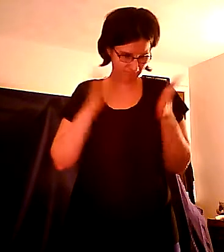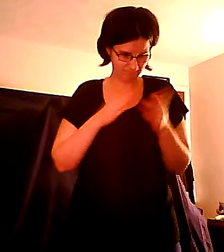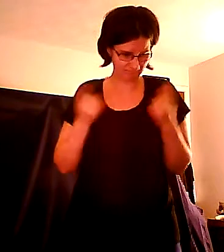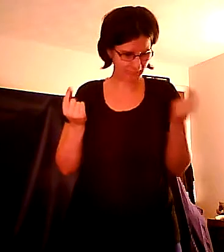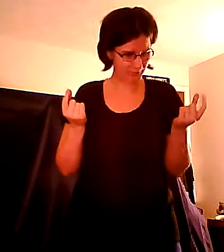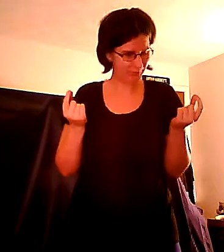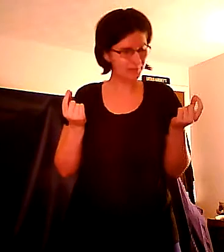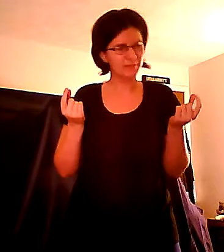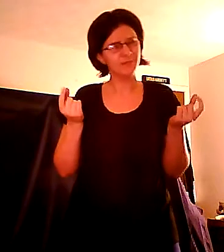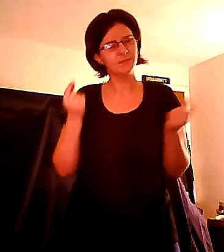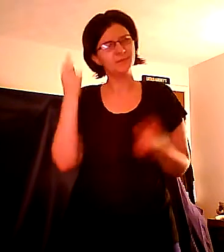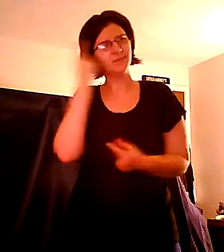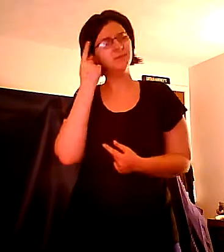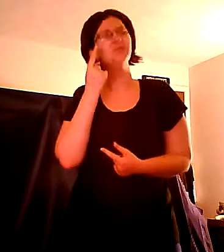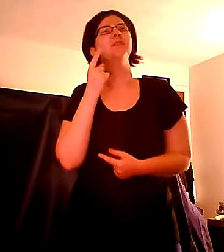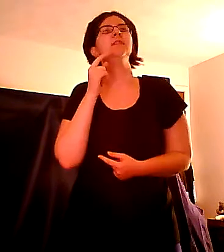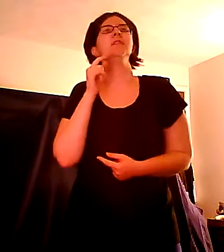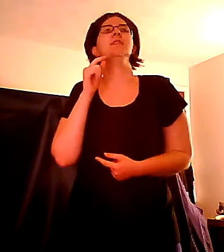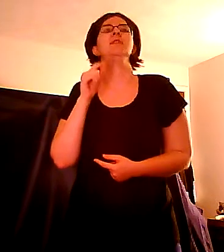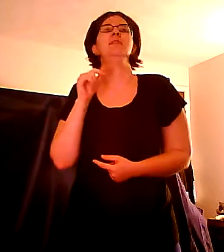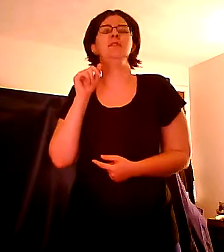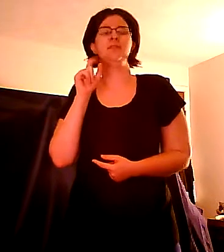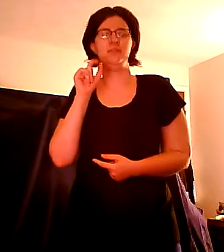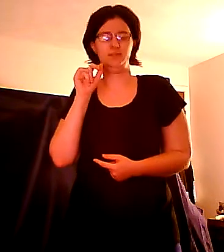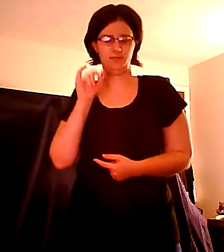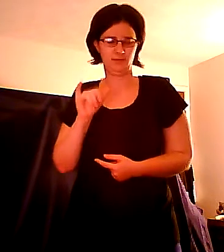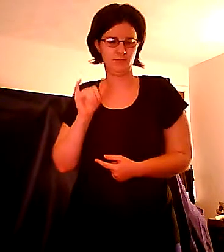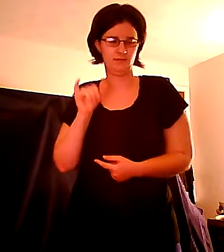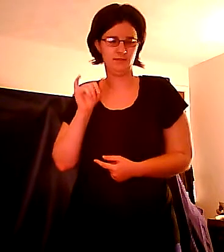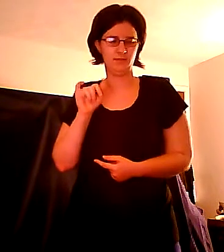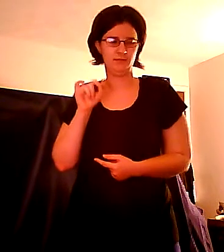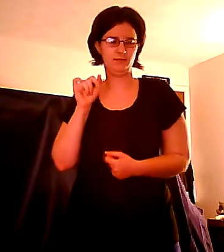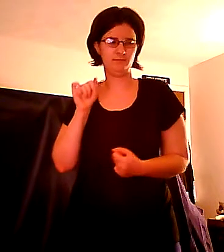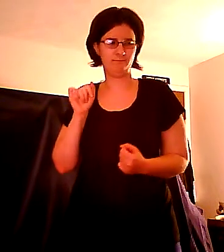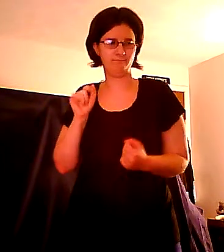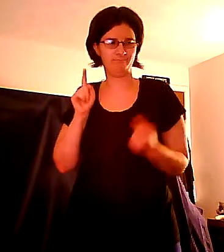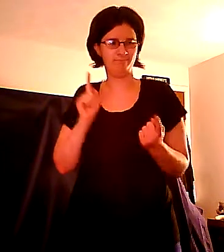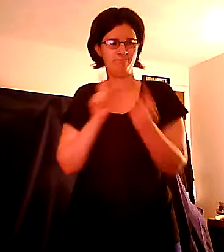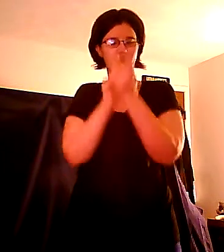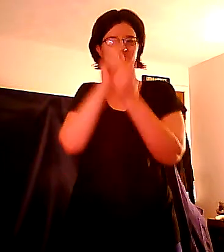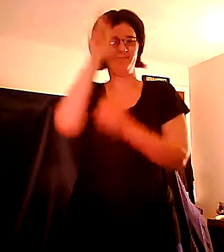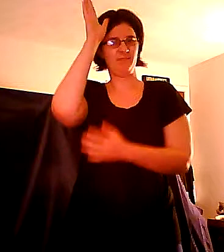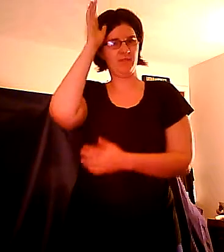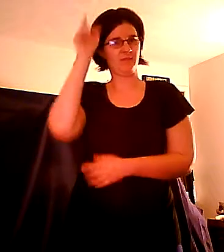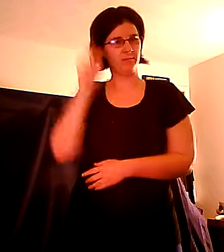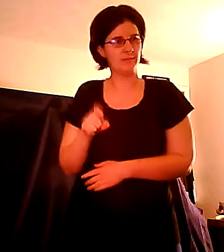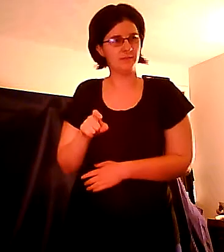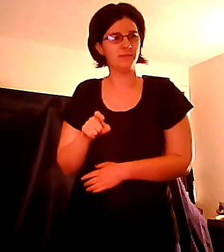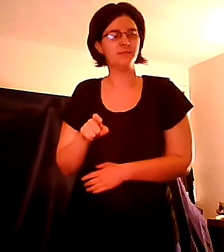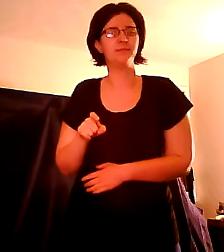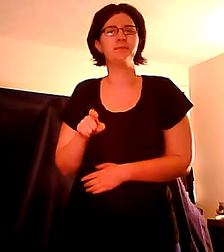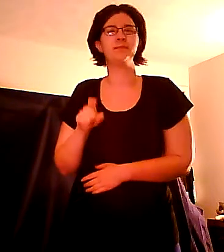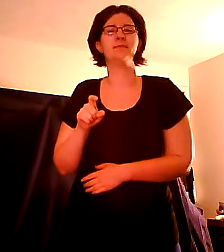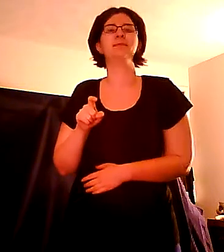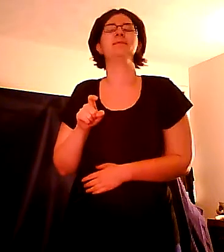this ceremony if you let me go back to school. The reason why, if I ran away, my father will have a